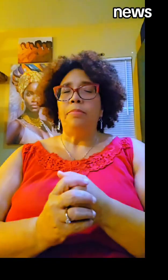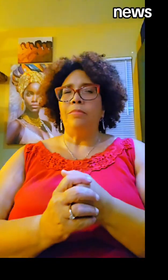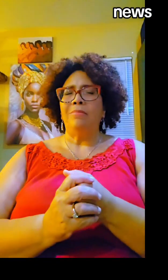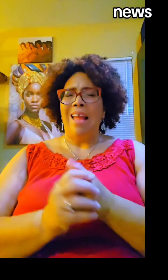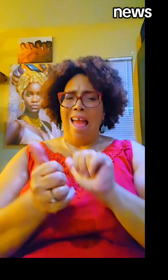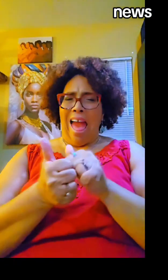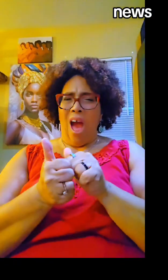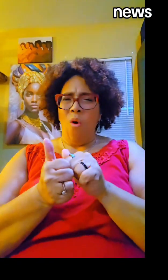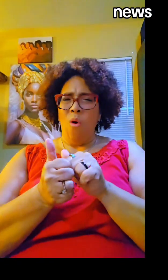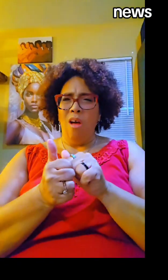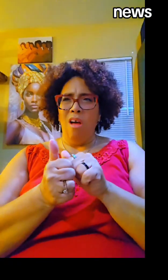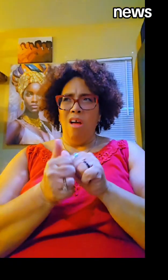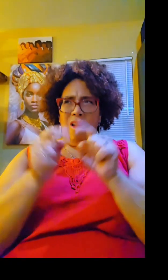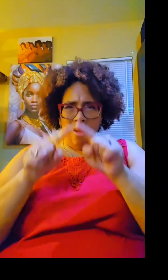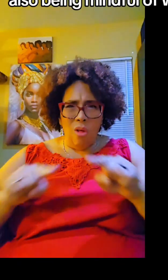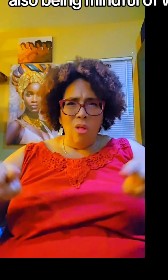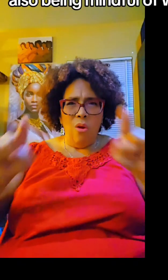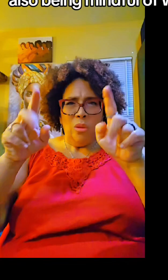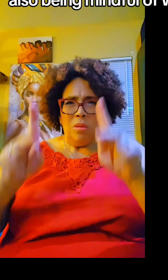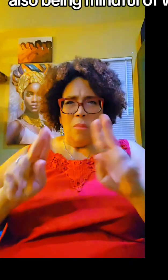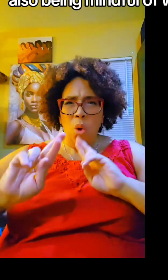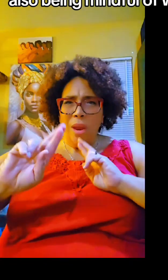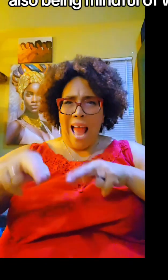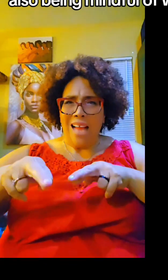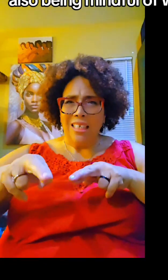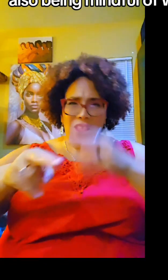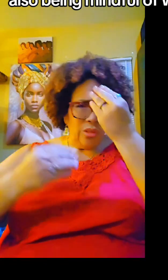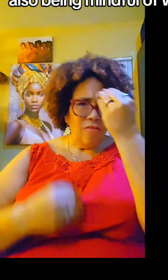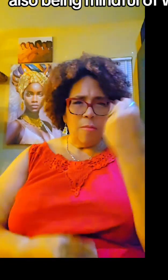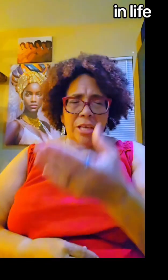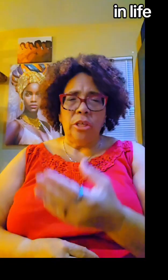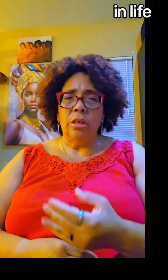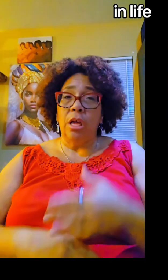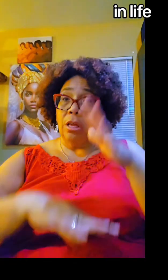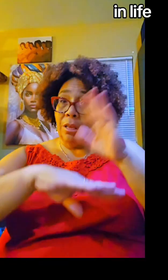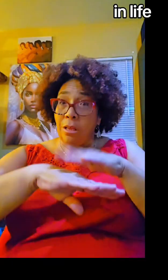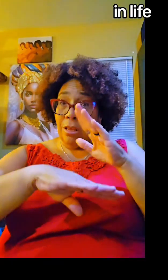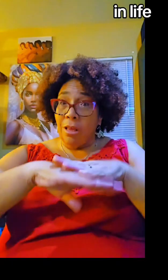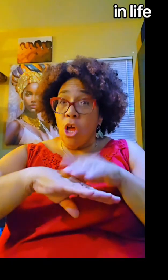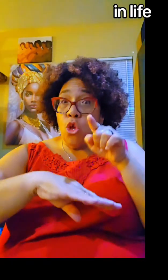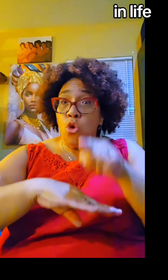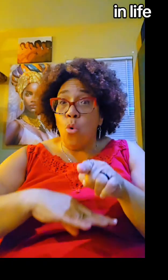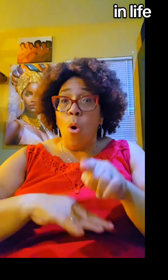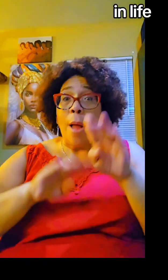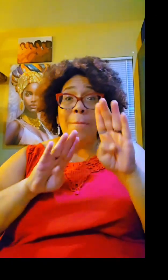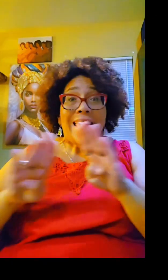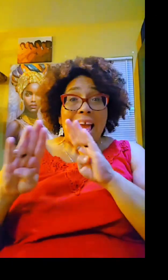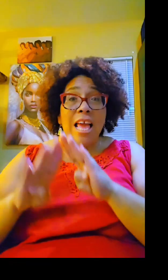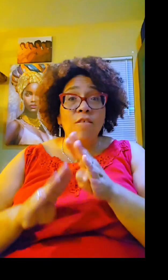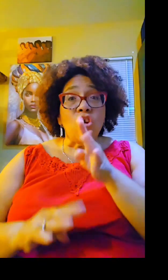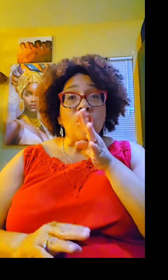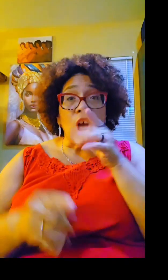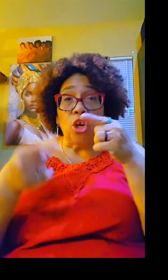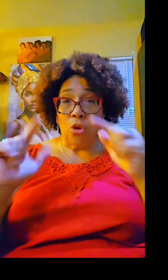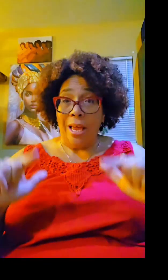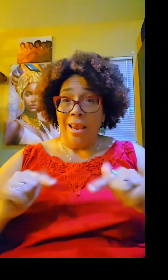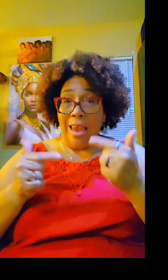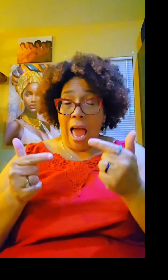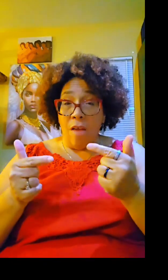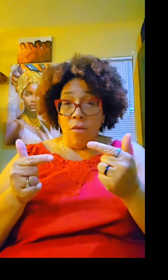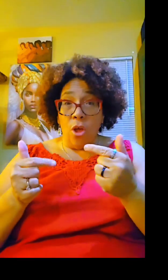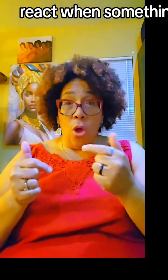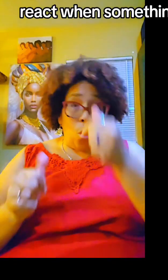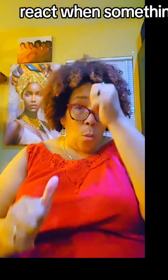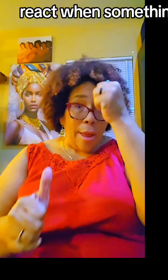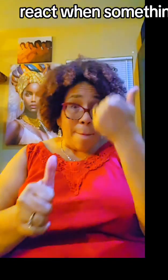this news. Also being mindful of what you say, because how you conduct yourself in life and what you say and things you